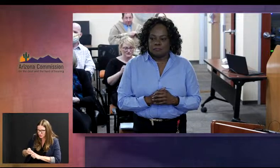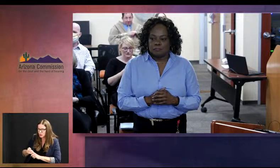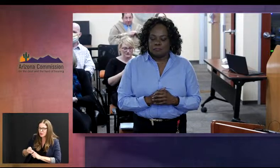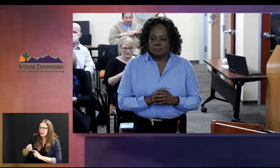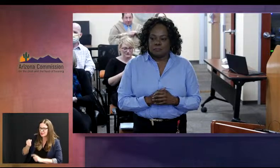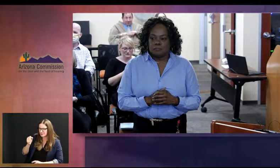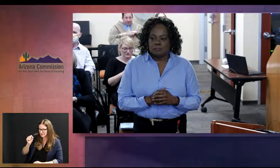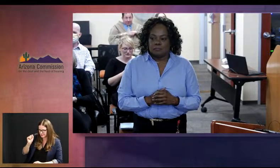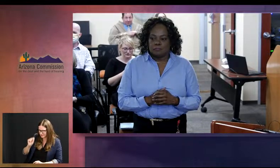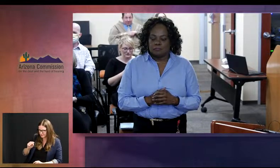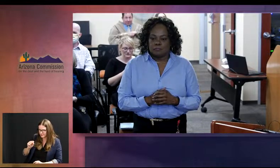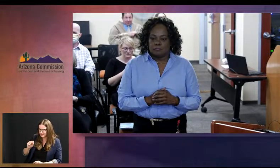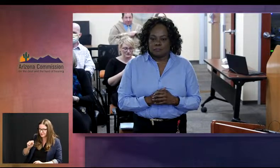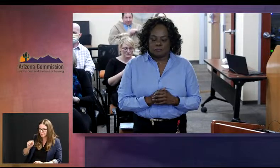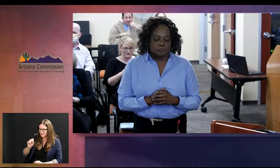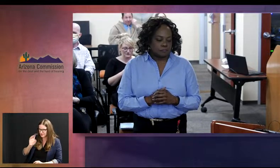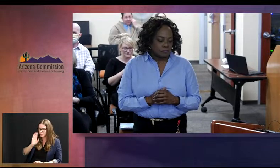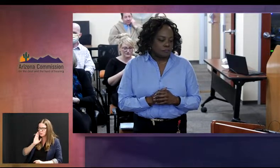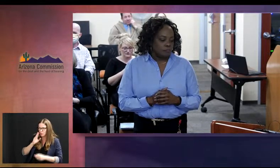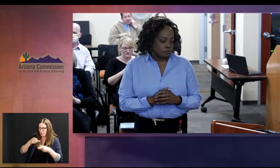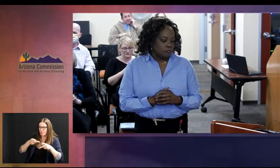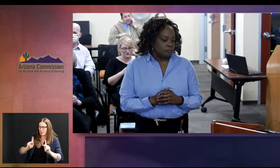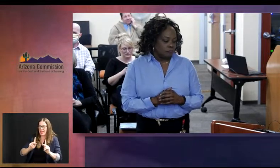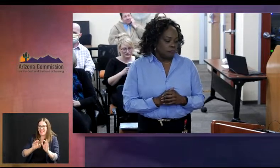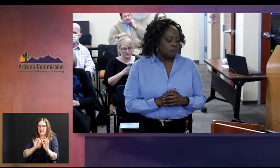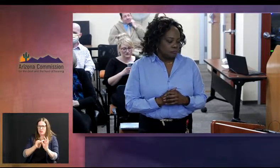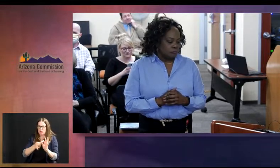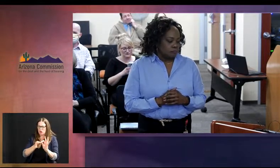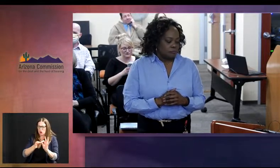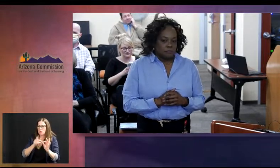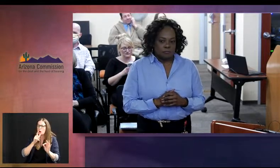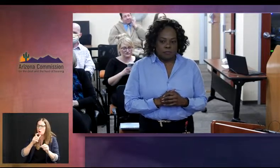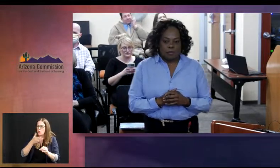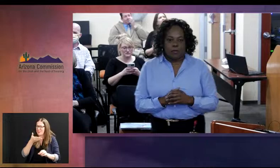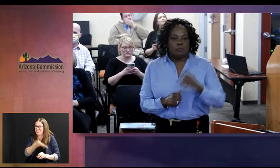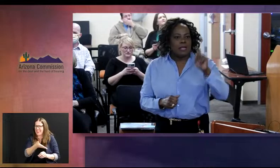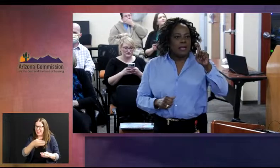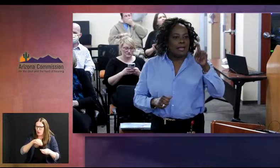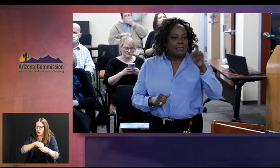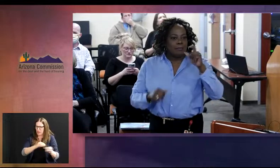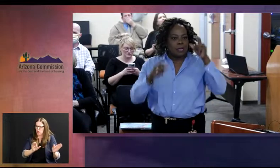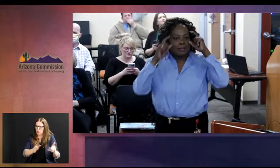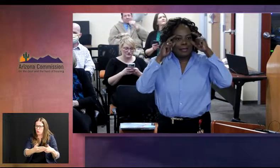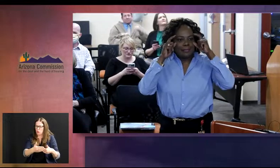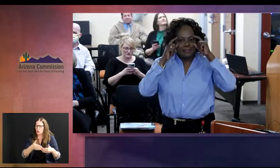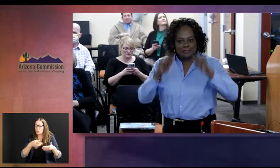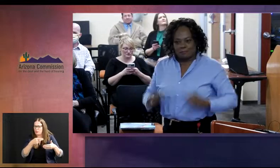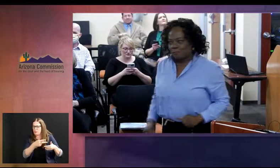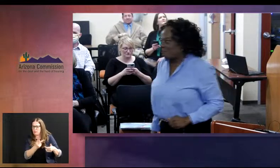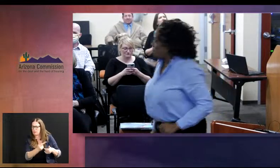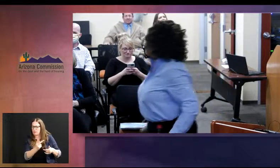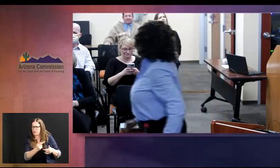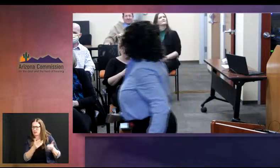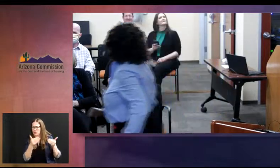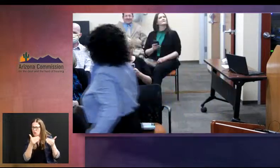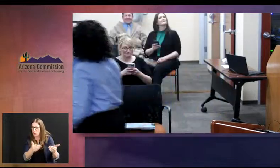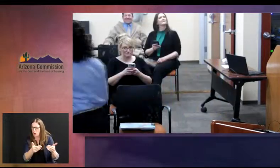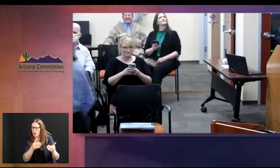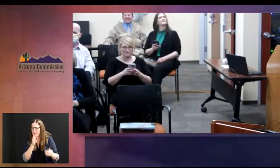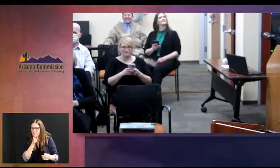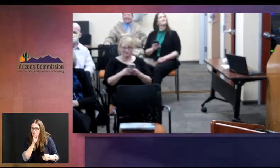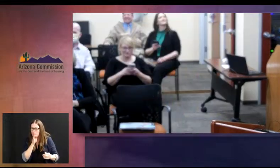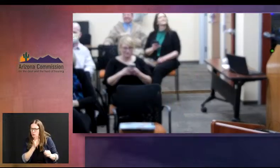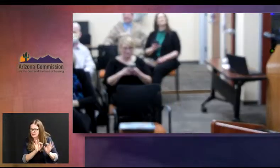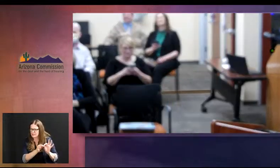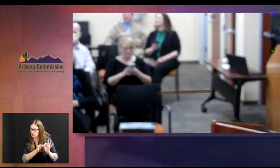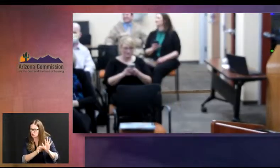In this instance, no. We'll have Dustin voice just in here in the room with us. Thank you. Thank you. This is Carmen.